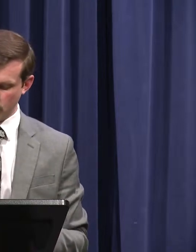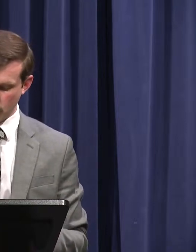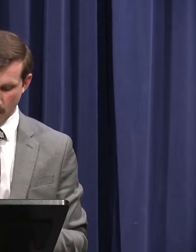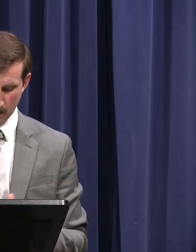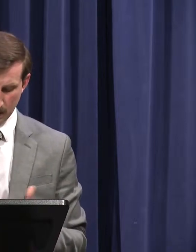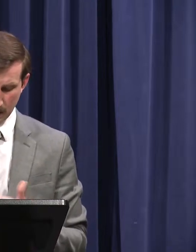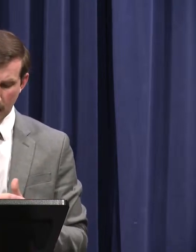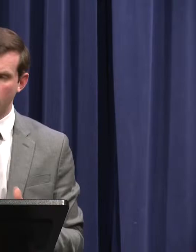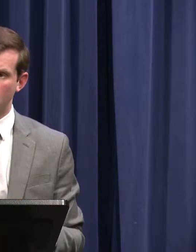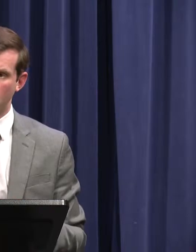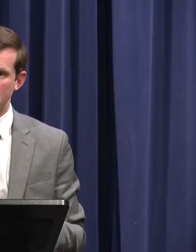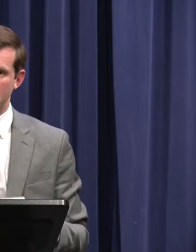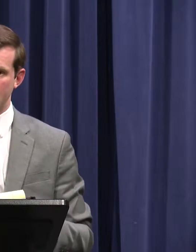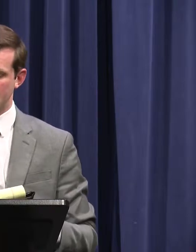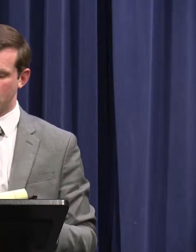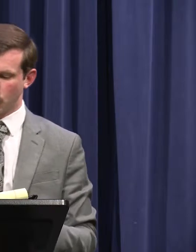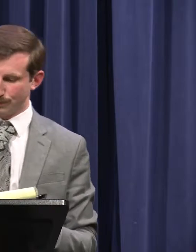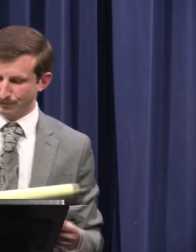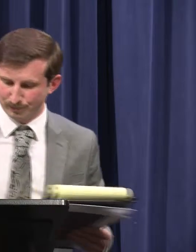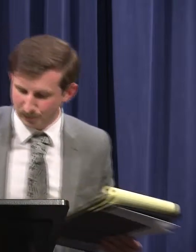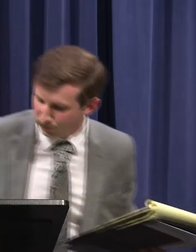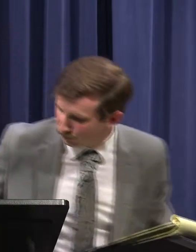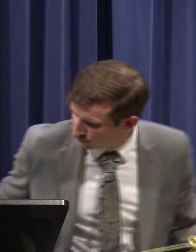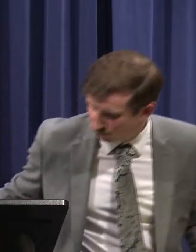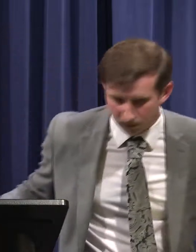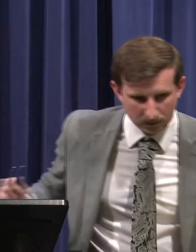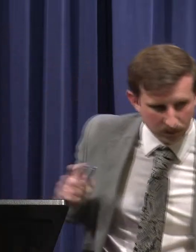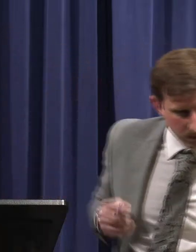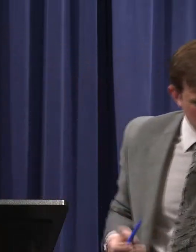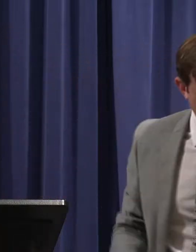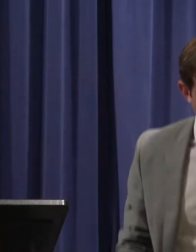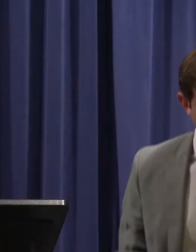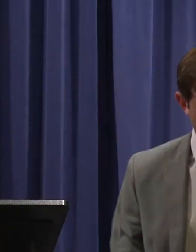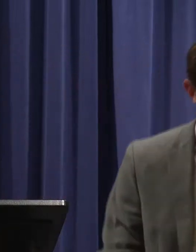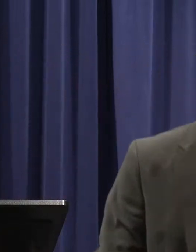getting on of the show. But hope to see you guys again soon.